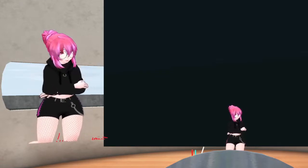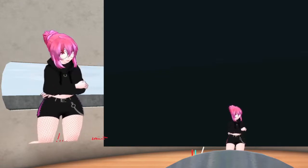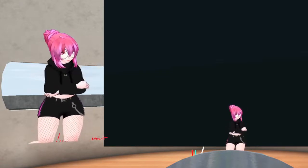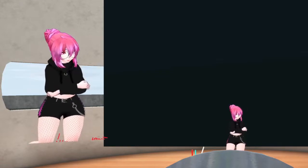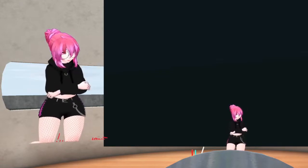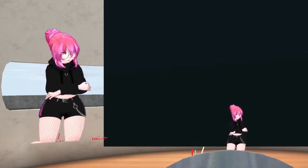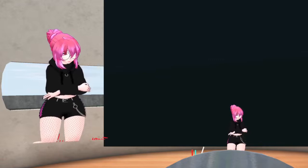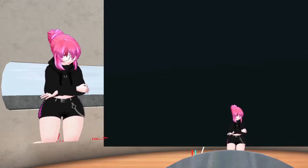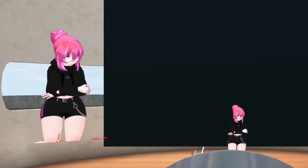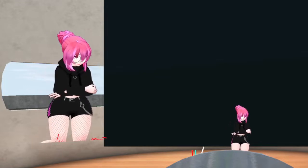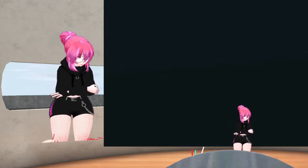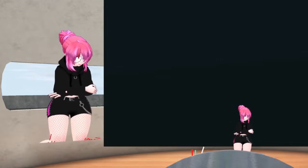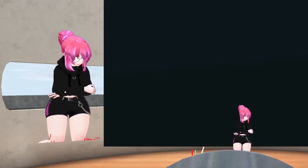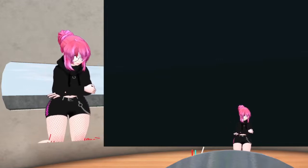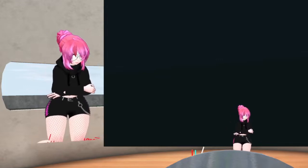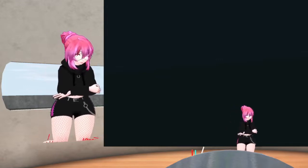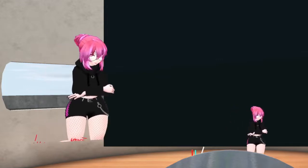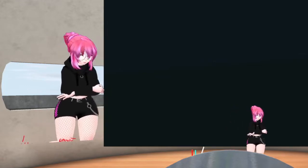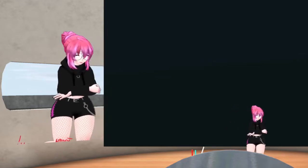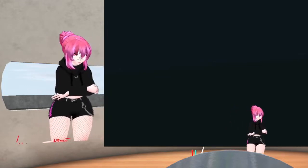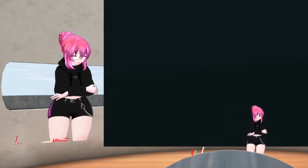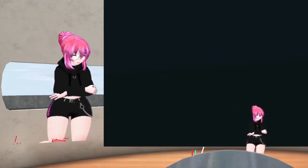range.